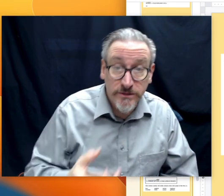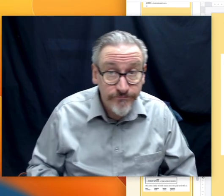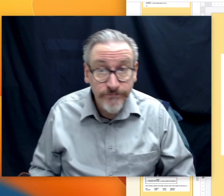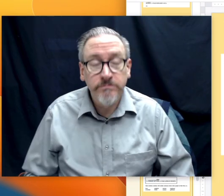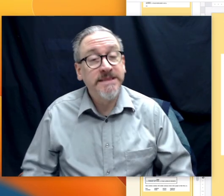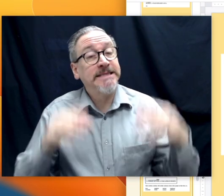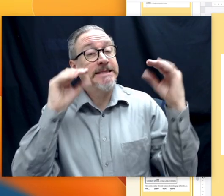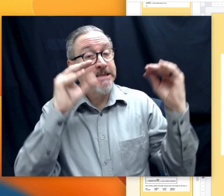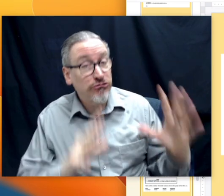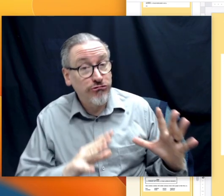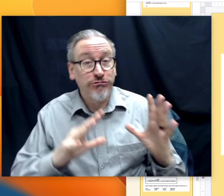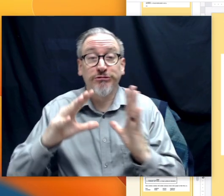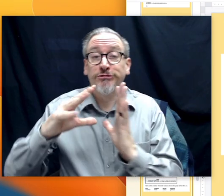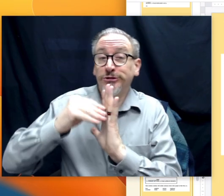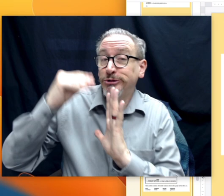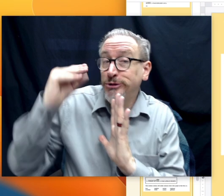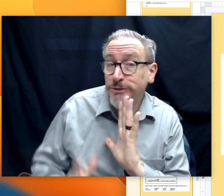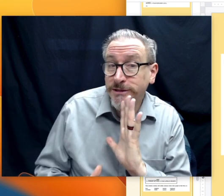friend.